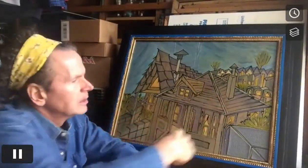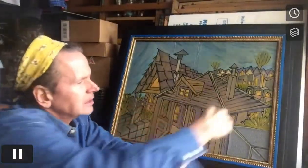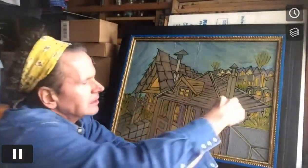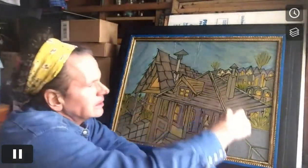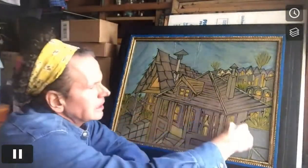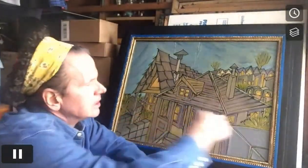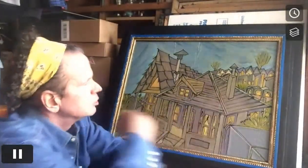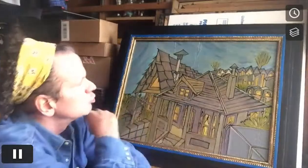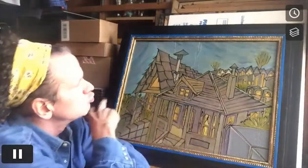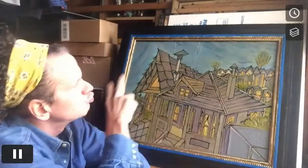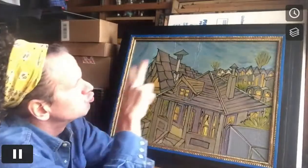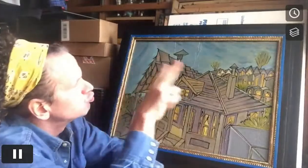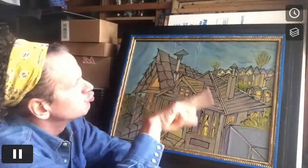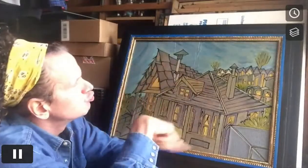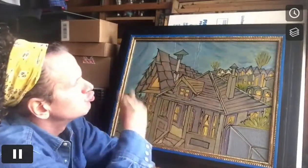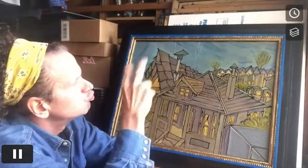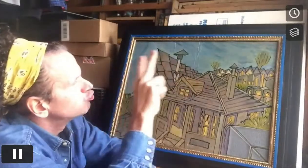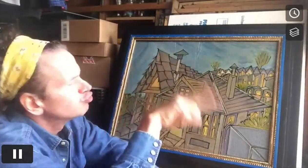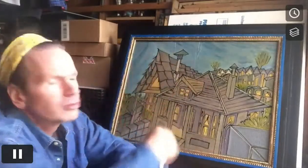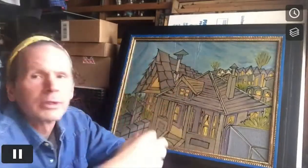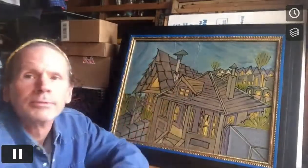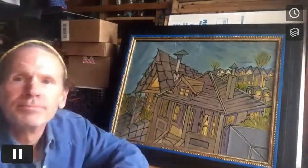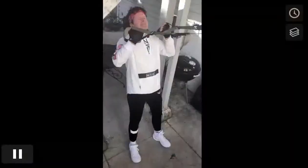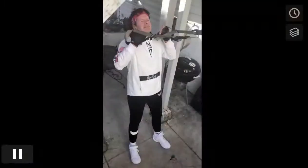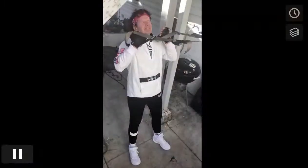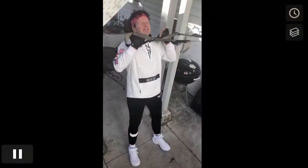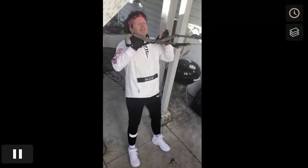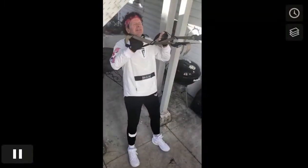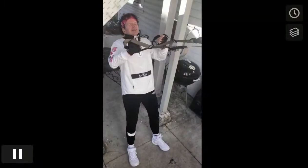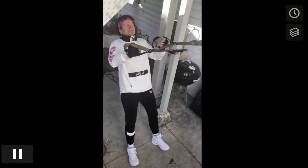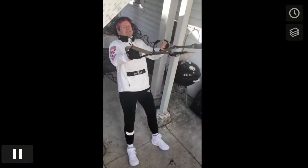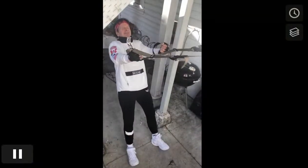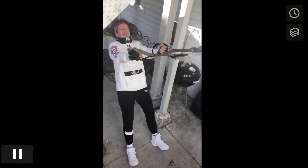Imagine sitting, thinking.